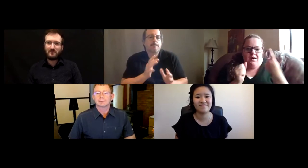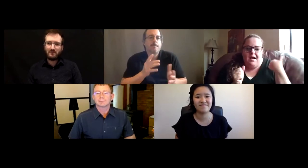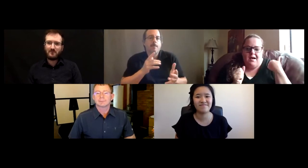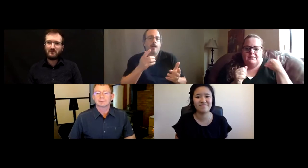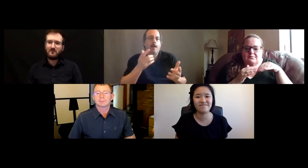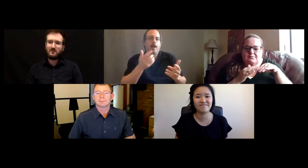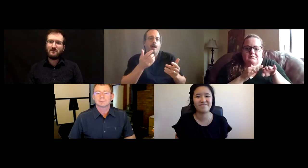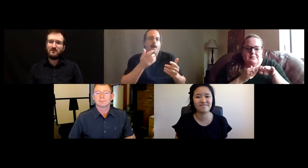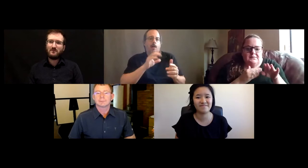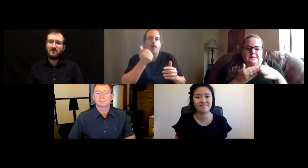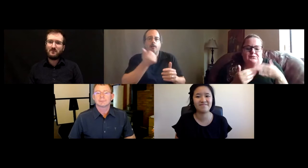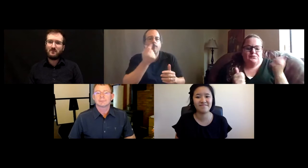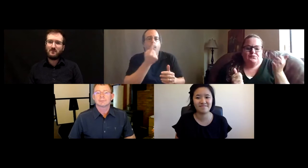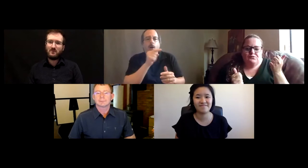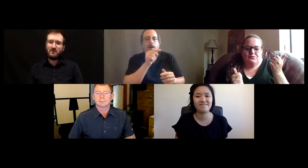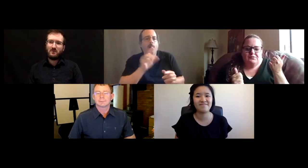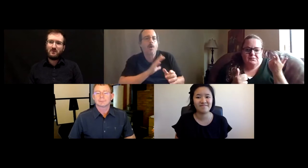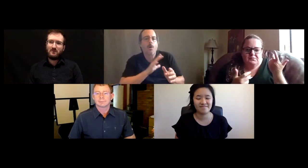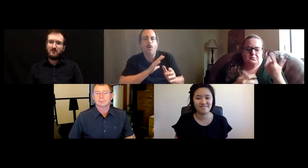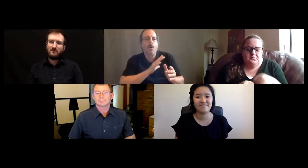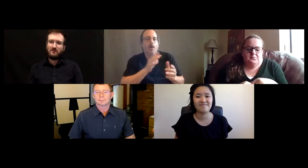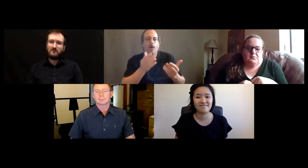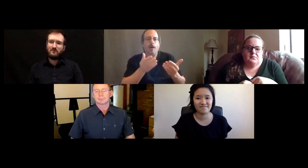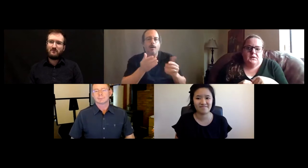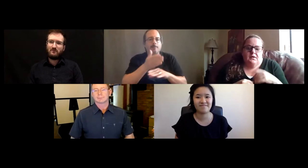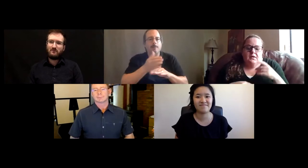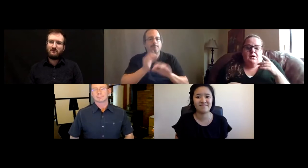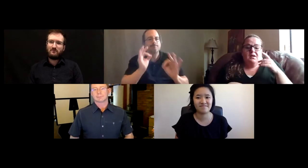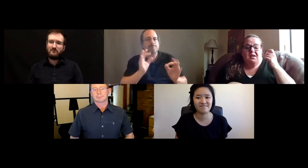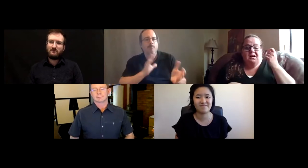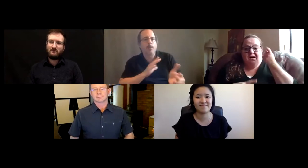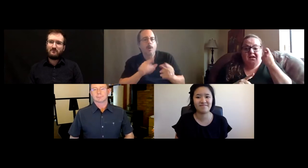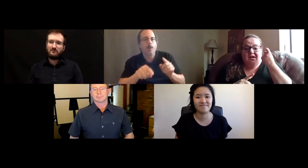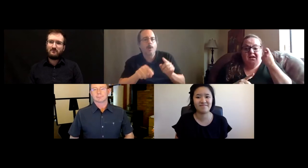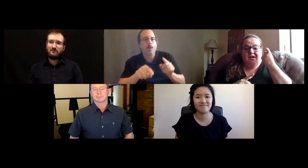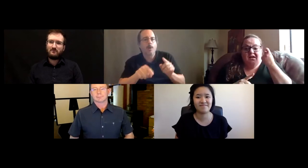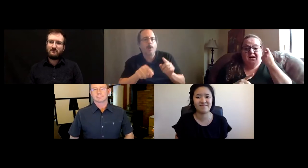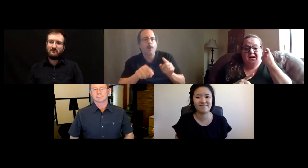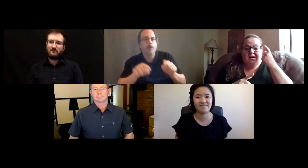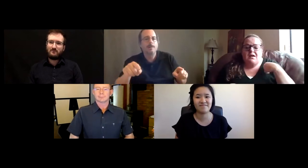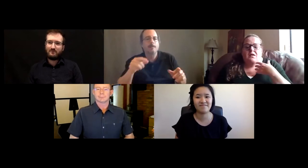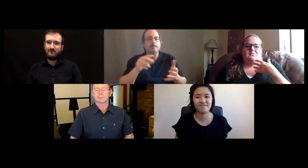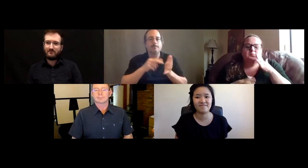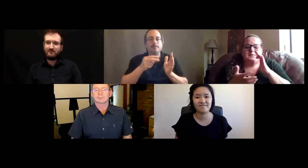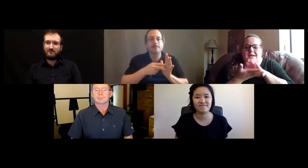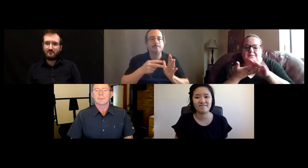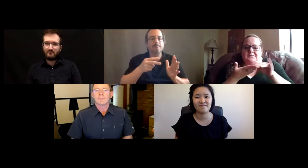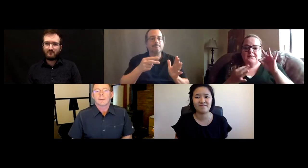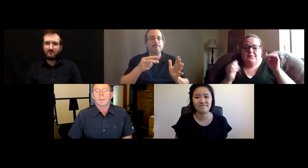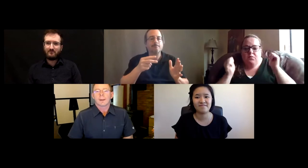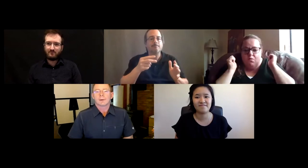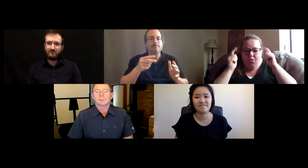it would be beautiful if it were, and access were provided at every stage, anytime.